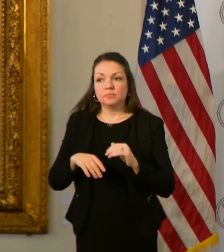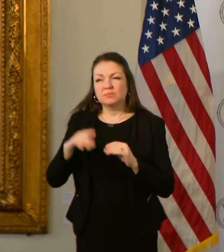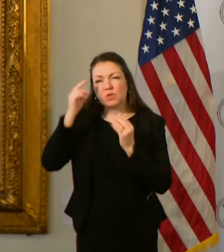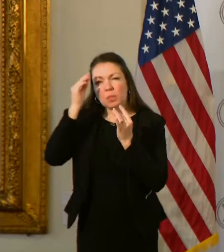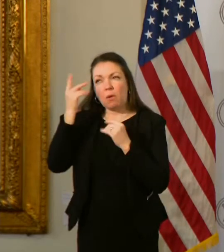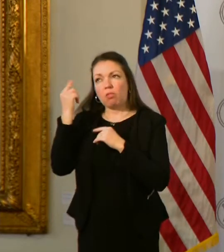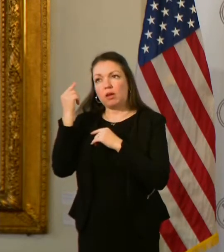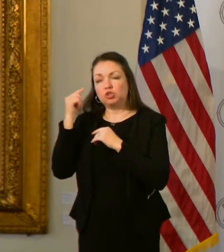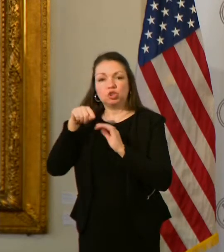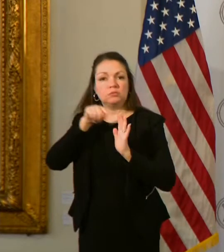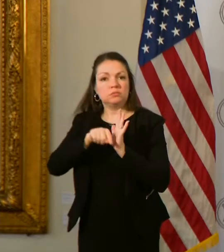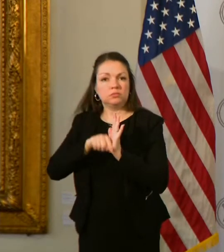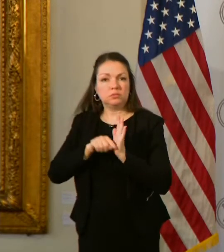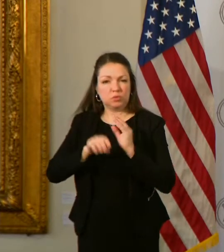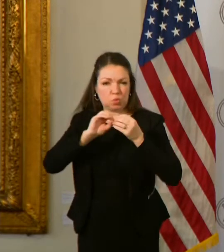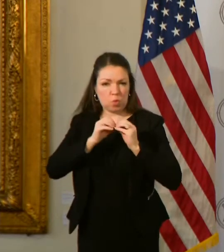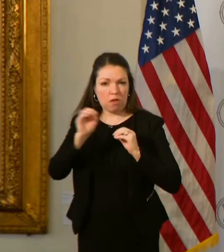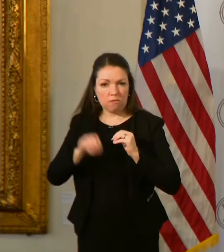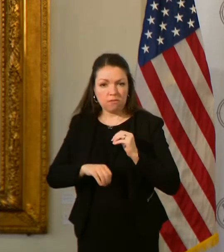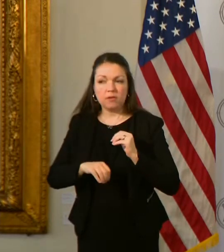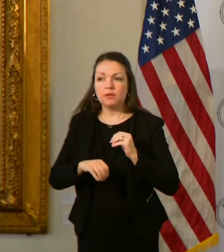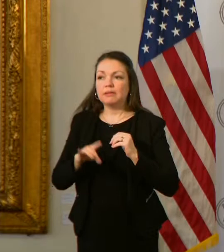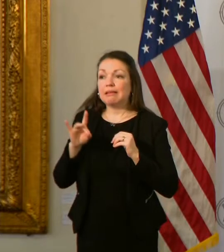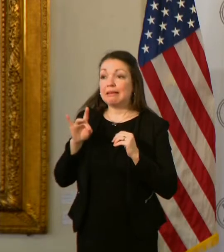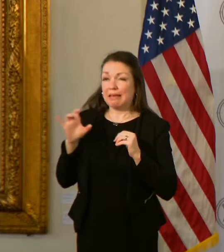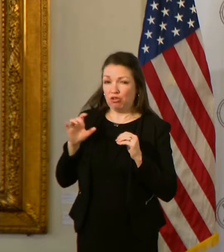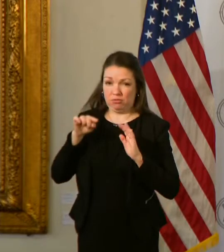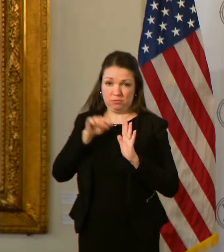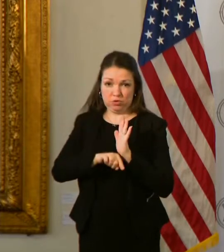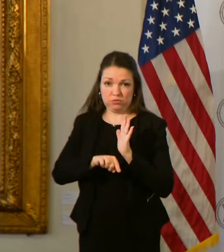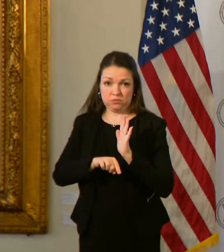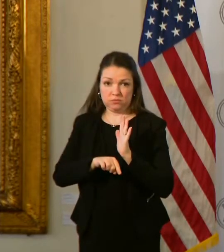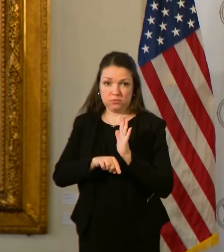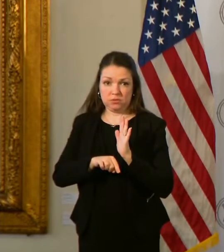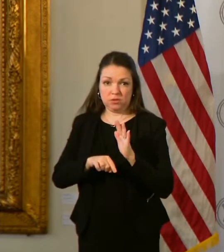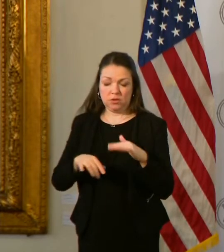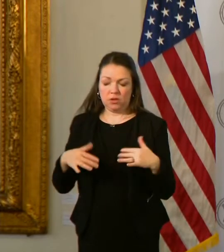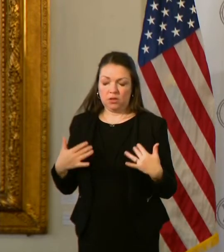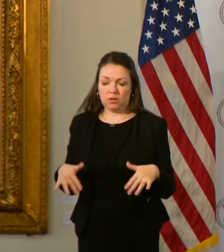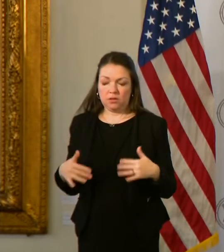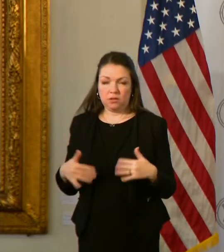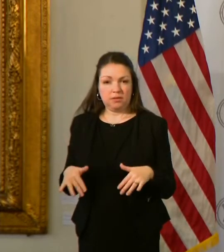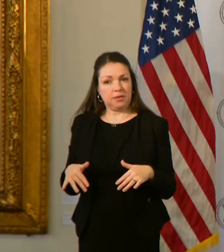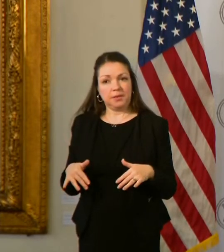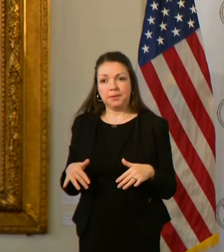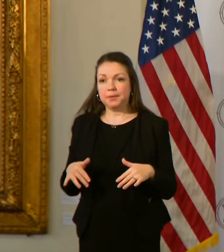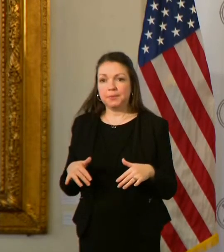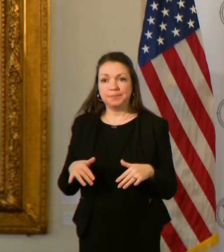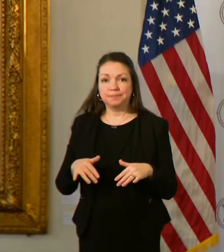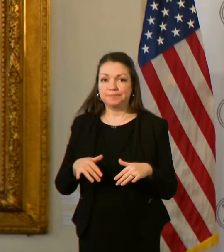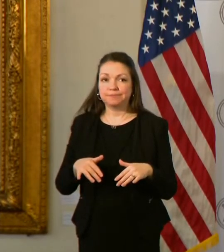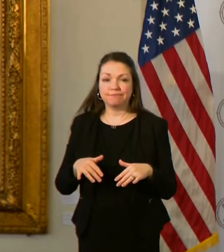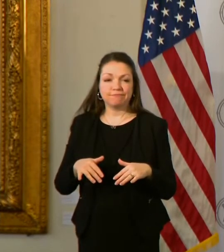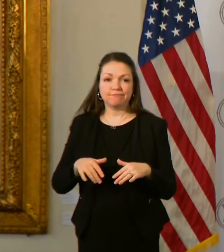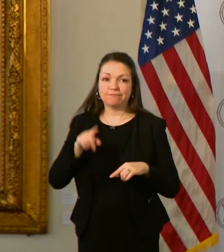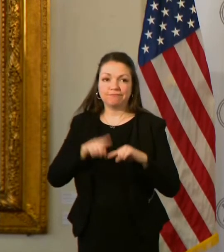rate in the city of Chicago alone, 800 murders, is absolutely